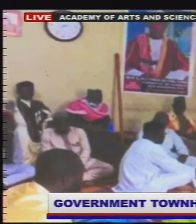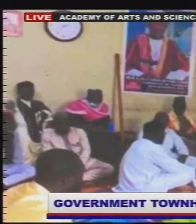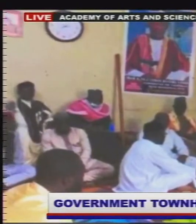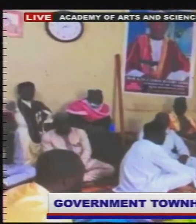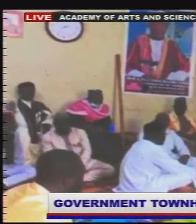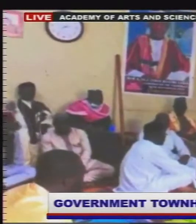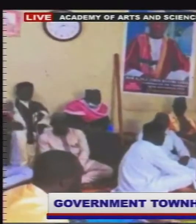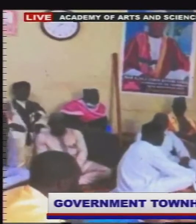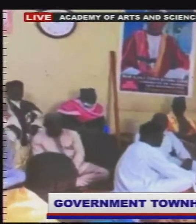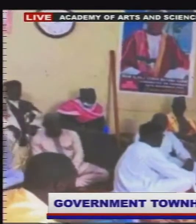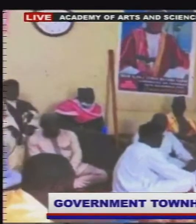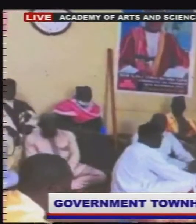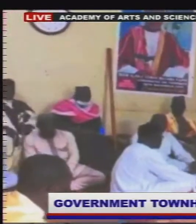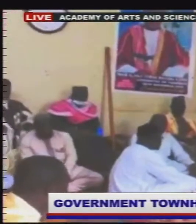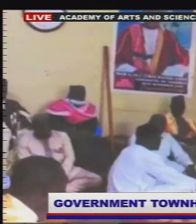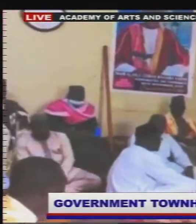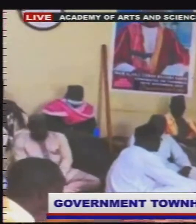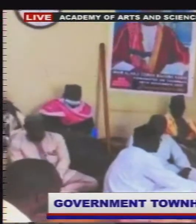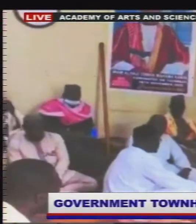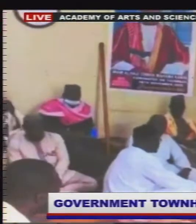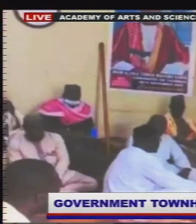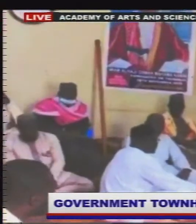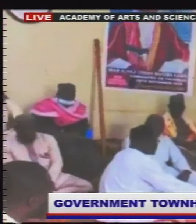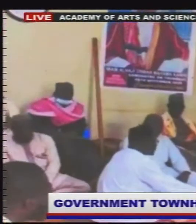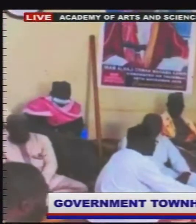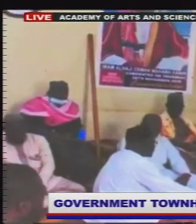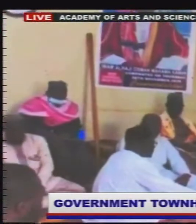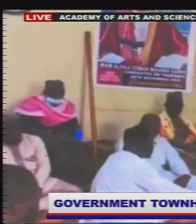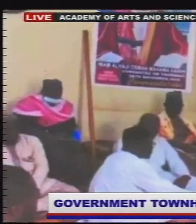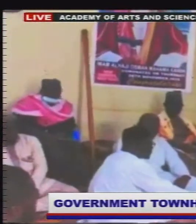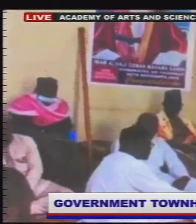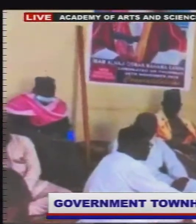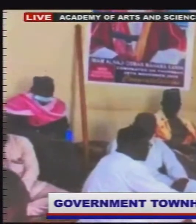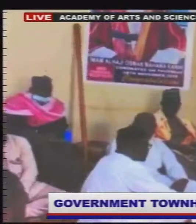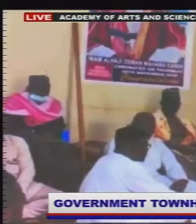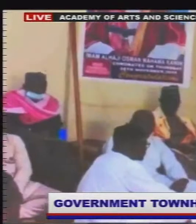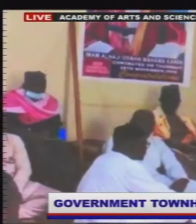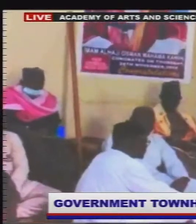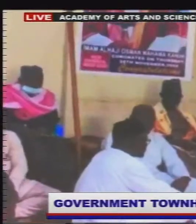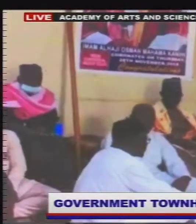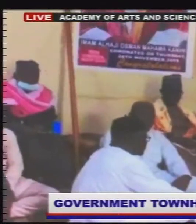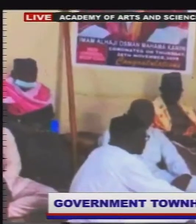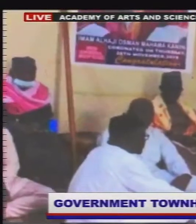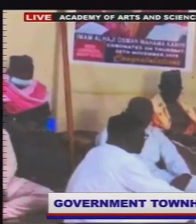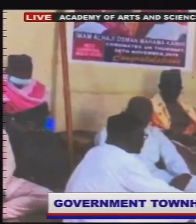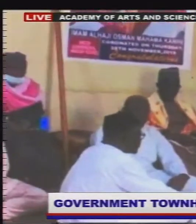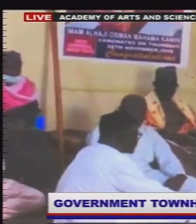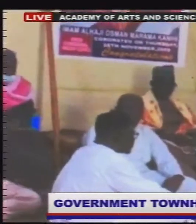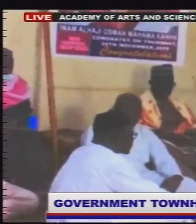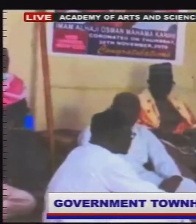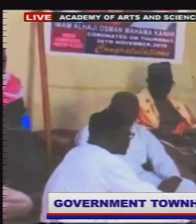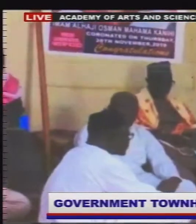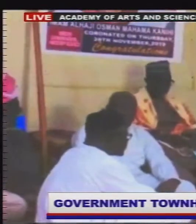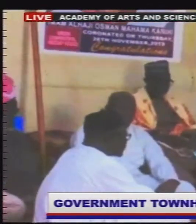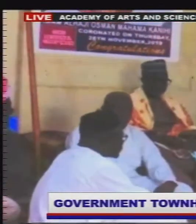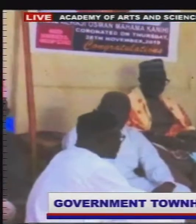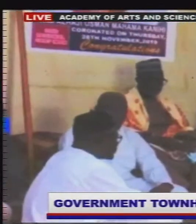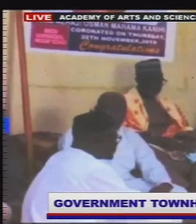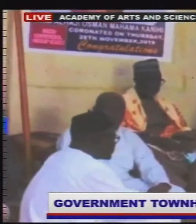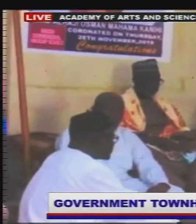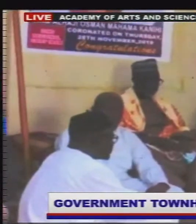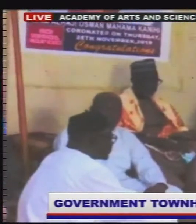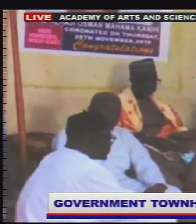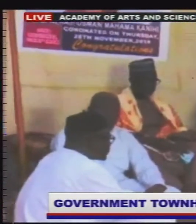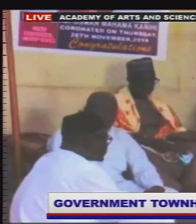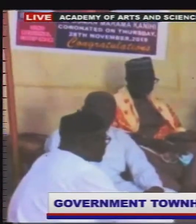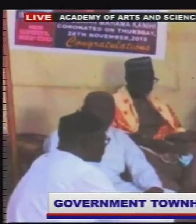tuno manga wacha tin jin cha pa wascha tun su ha jin lanfia Asoha jin lafiya kura palo ne ala ne ja an